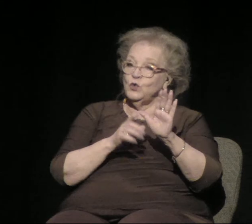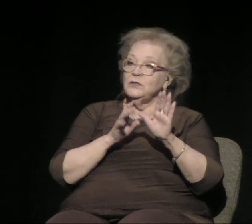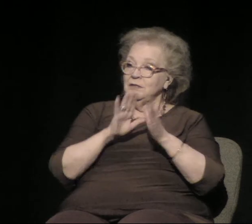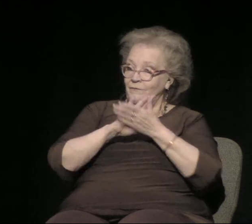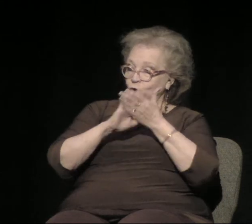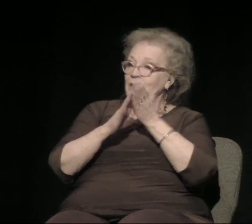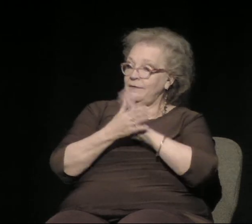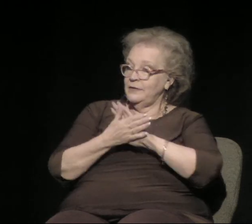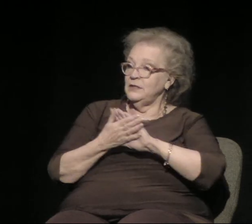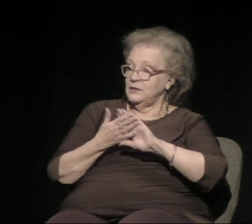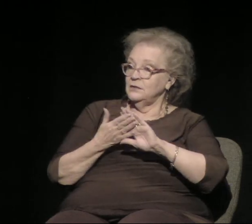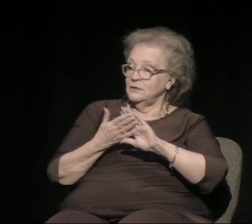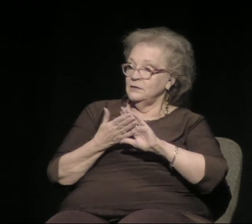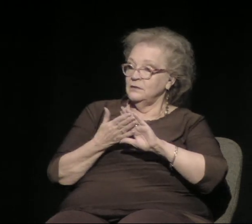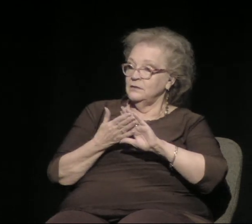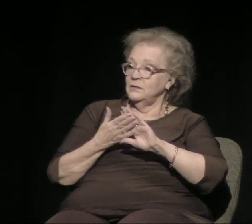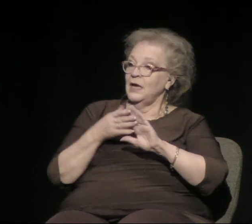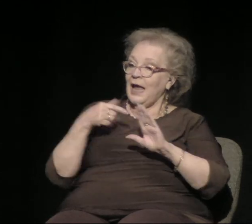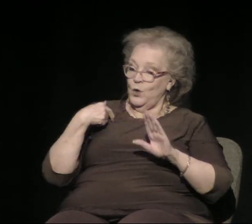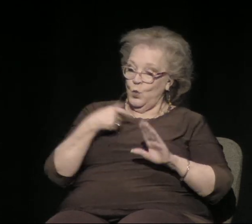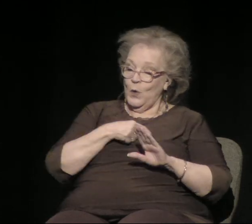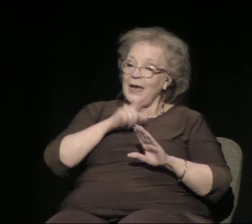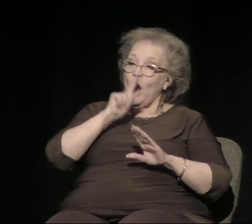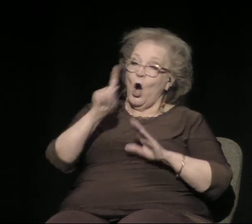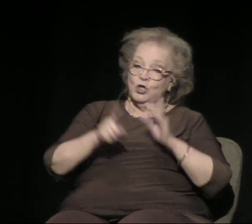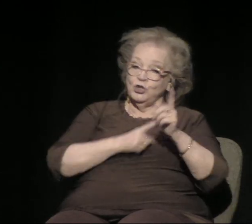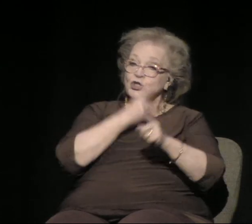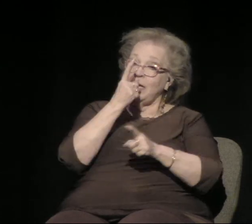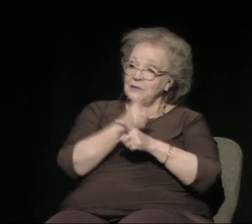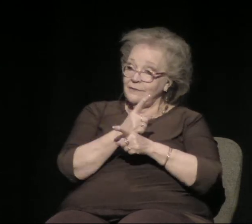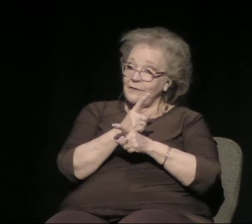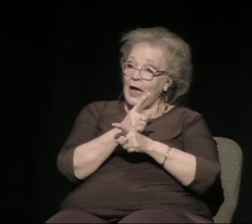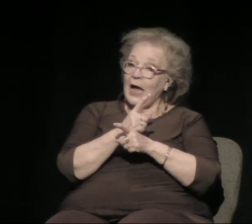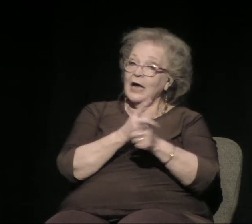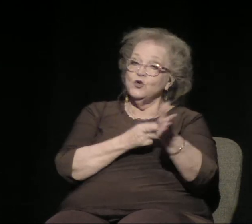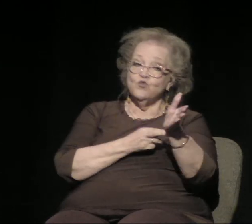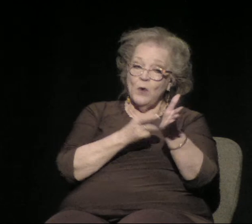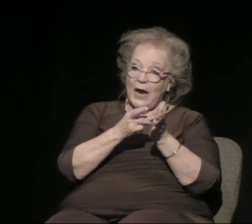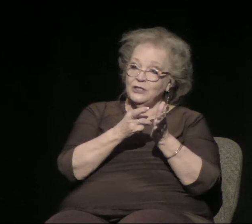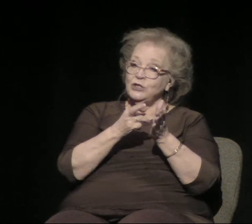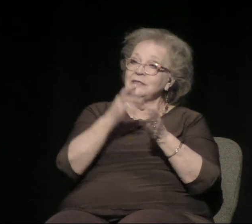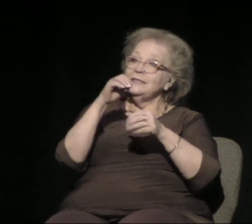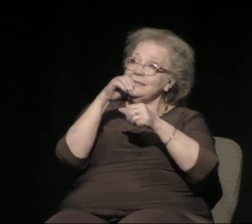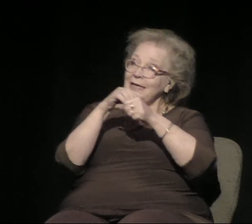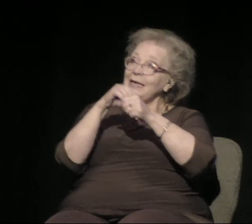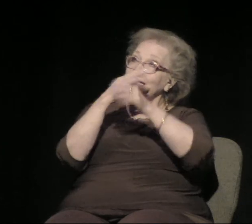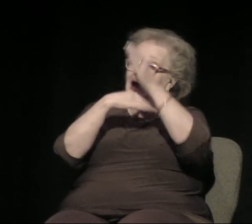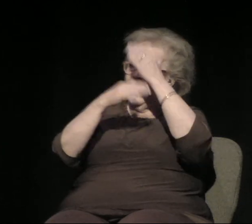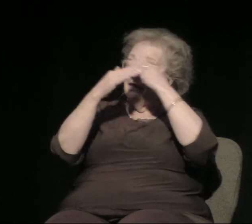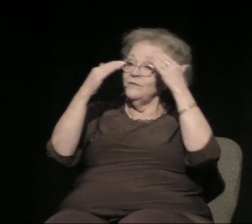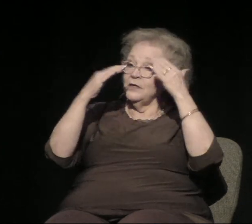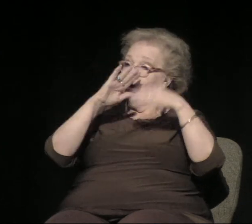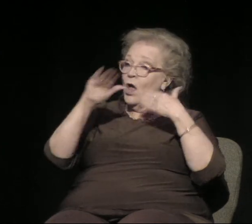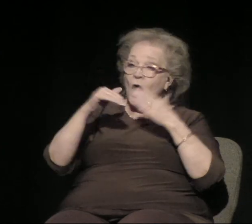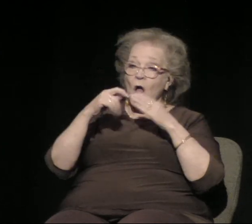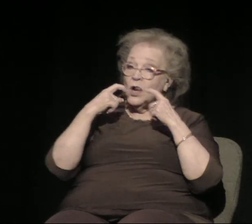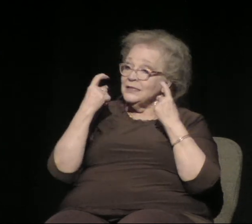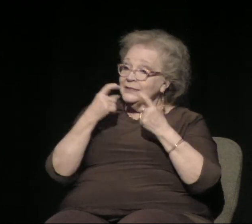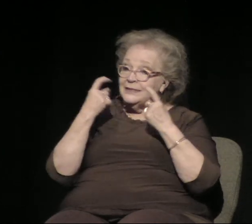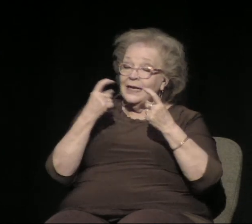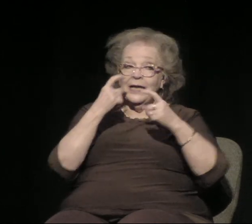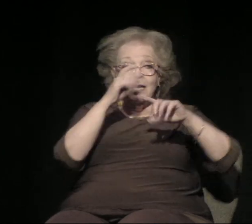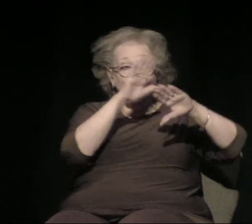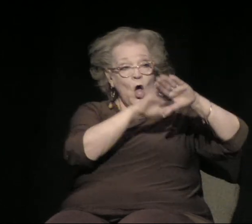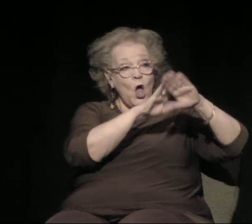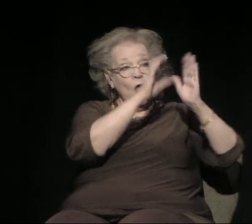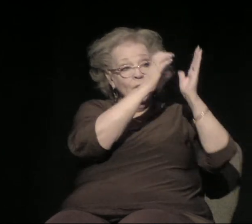when you place your faith in Christ, you are justified. You are legally declared righteous in the courtroom of heaven. All of your sin is credited to the